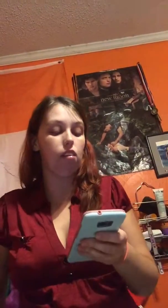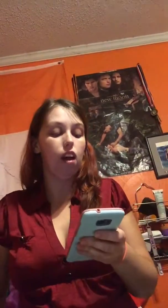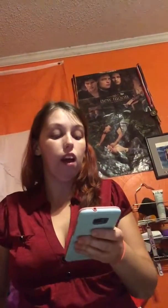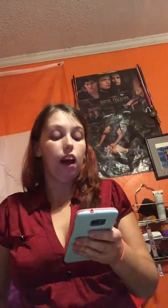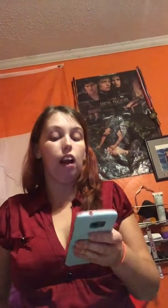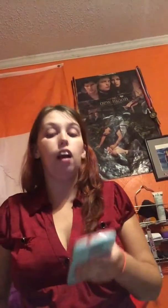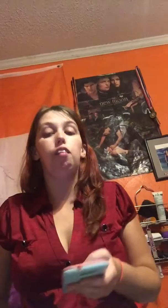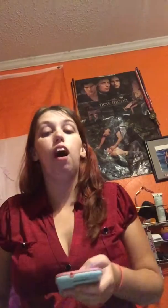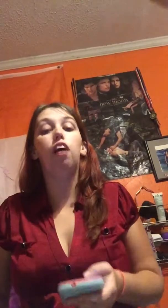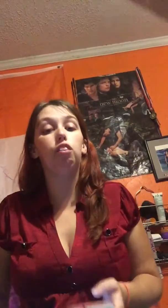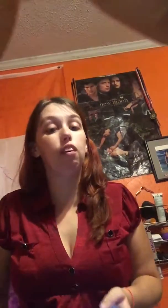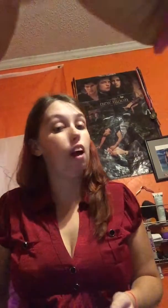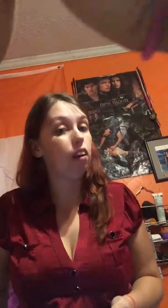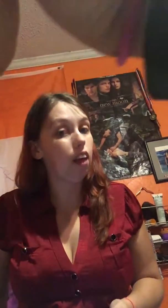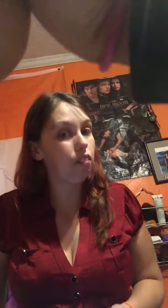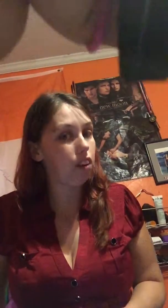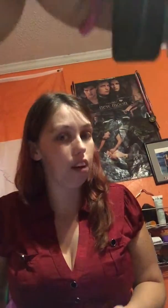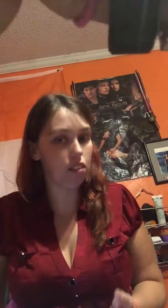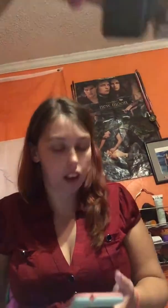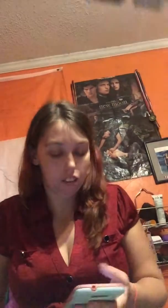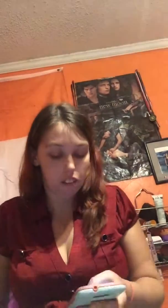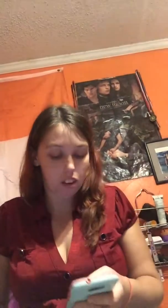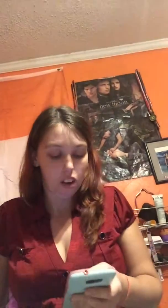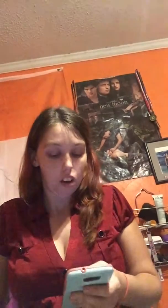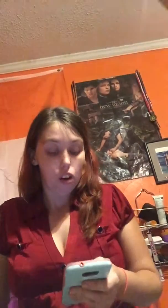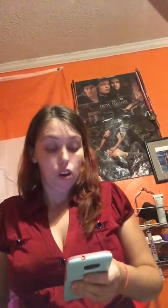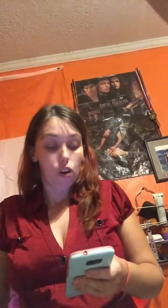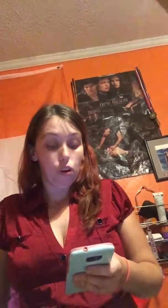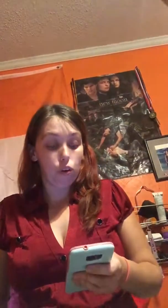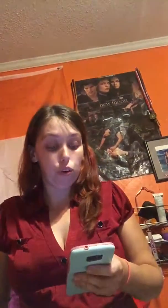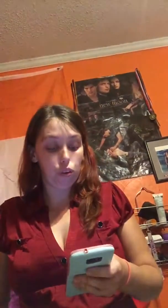And I have 111 days left. Whew.